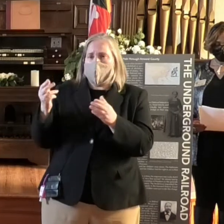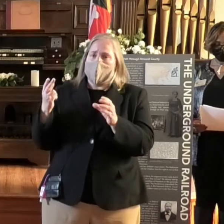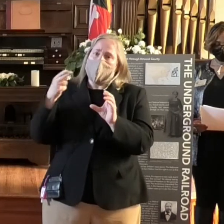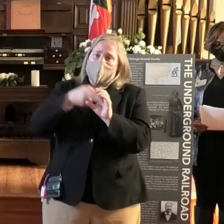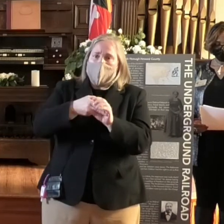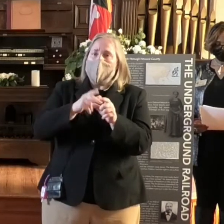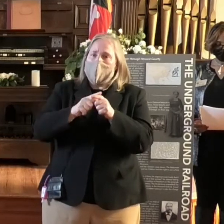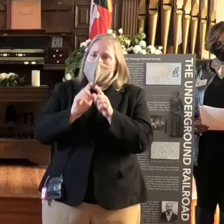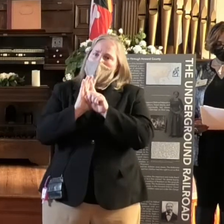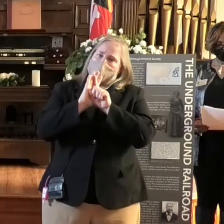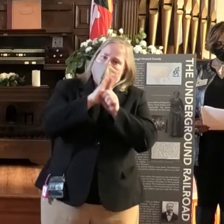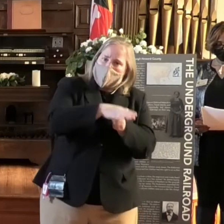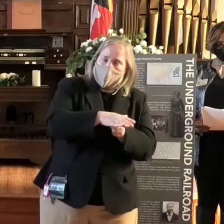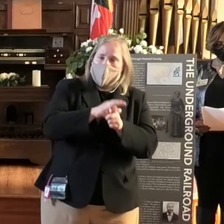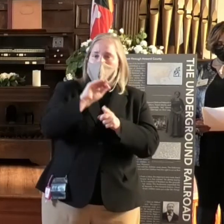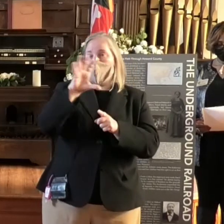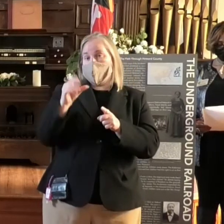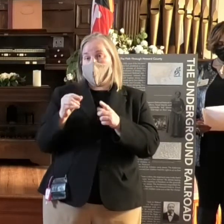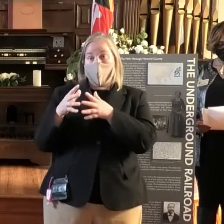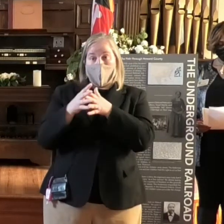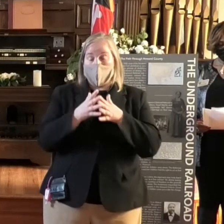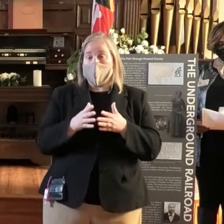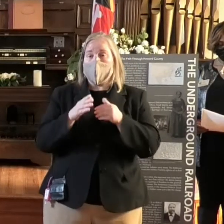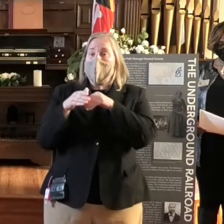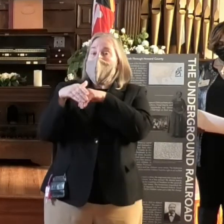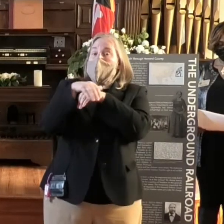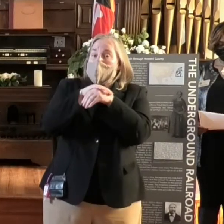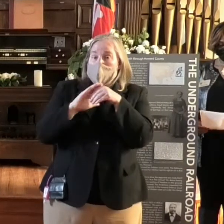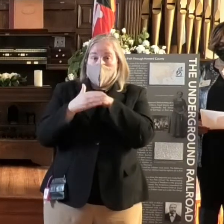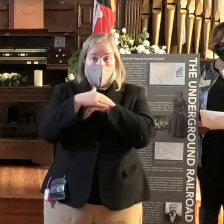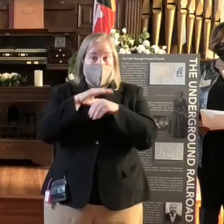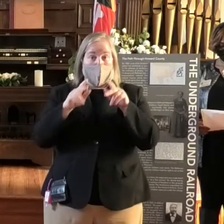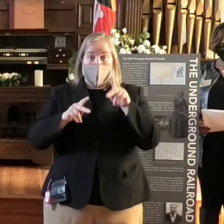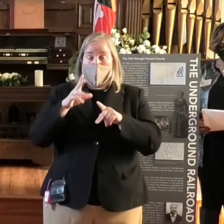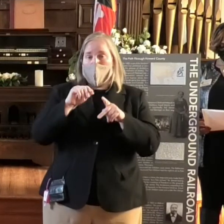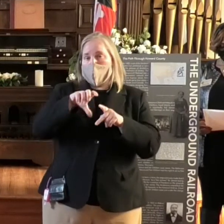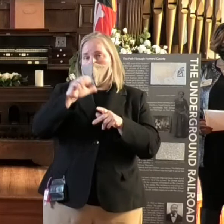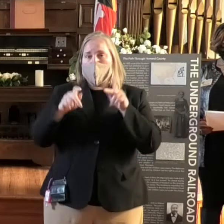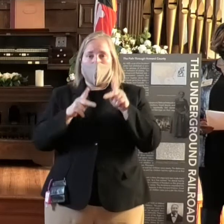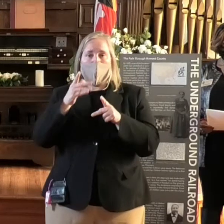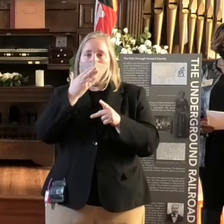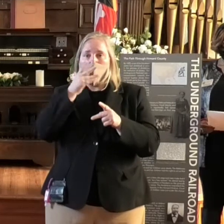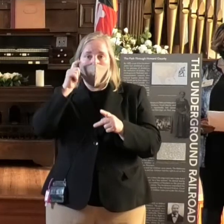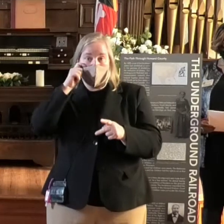of African Americans, indigenous people, and other people of color.